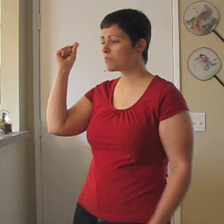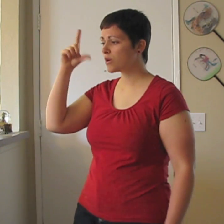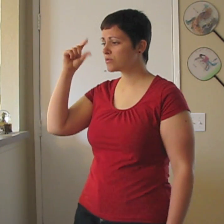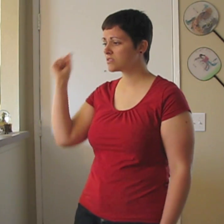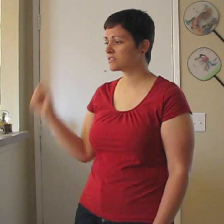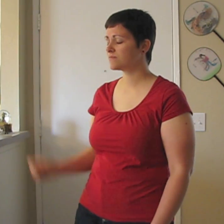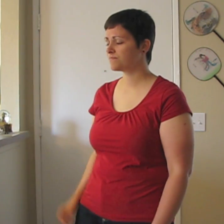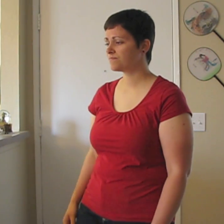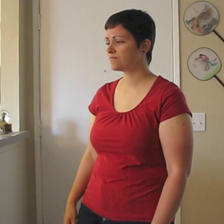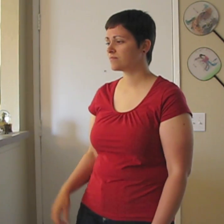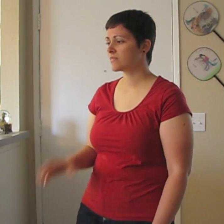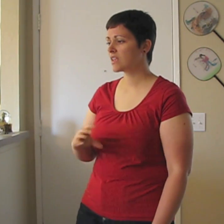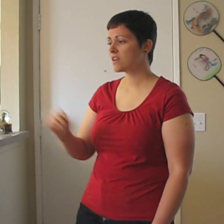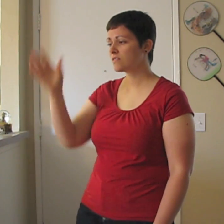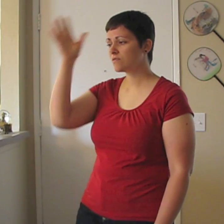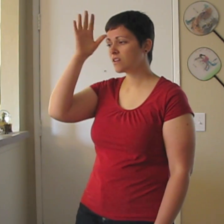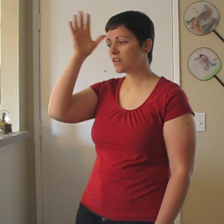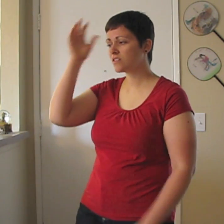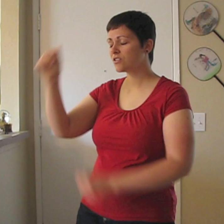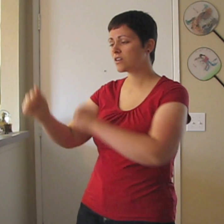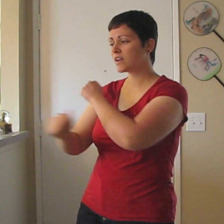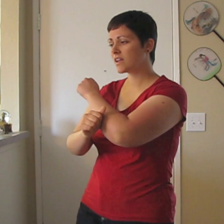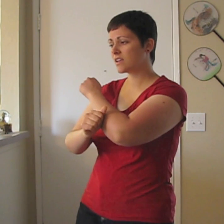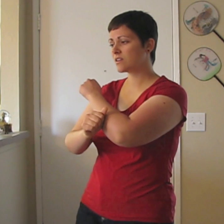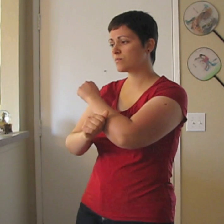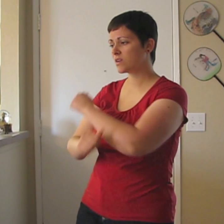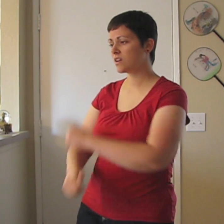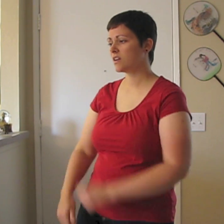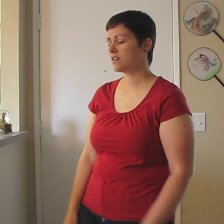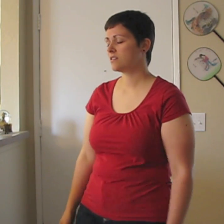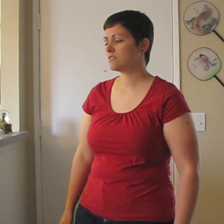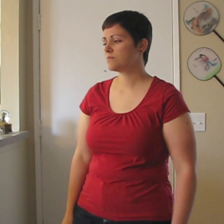understand. So I told them of Moses and Father